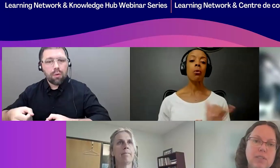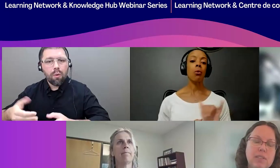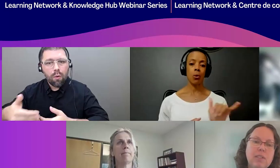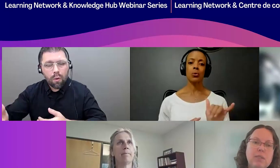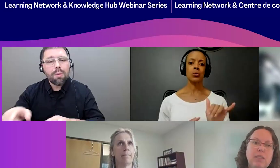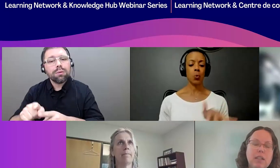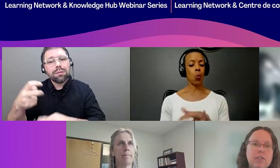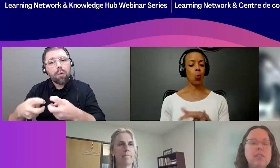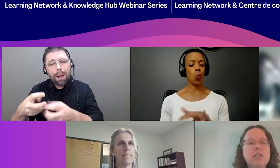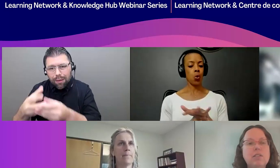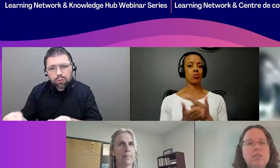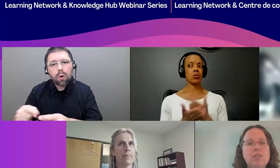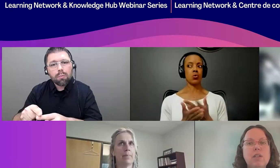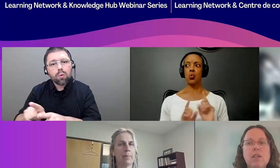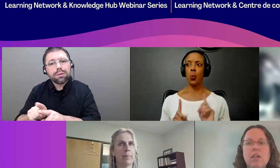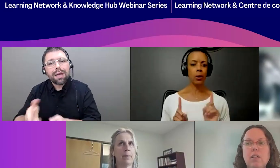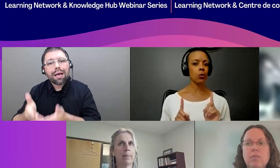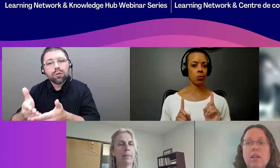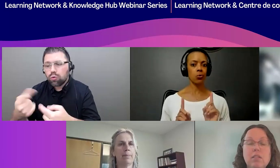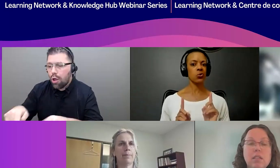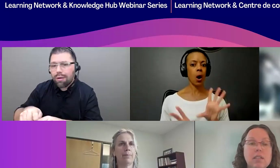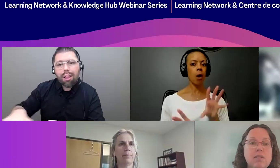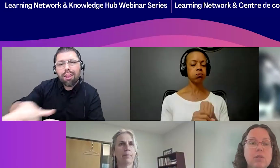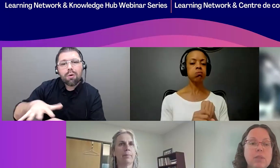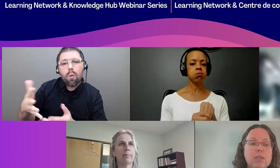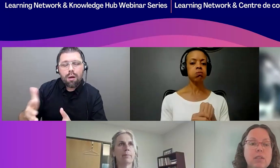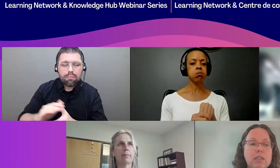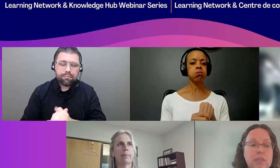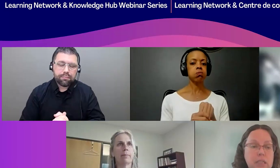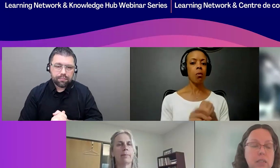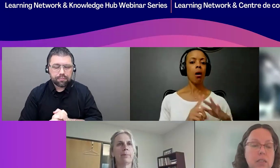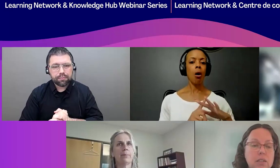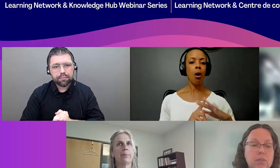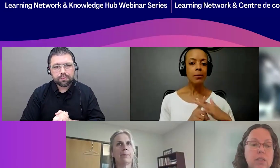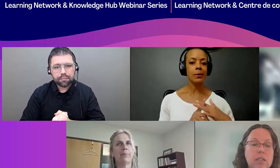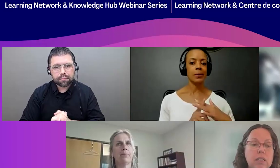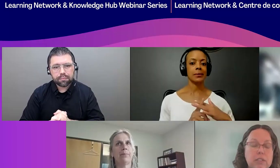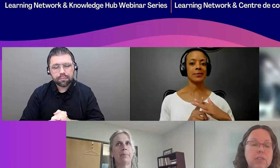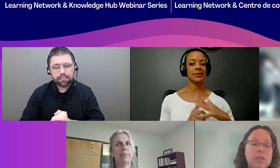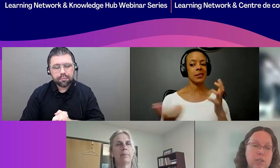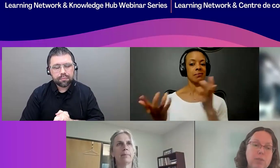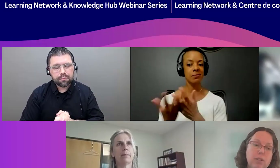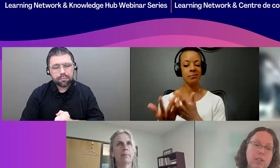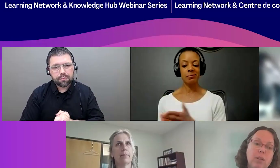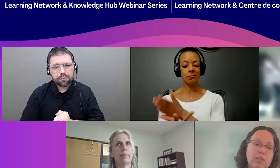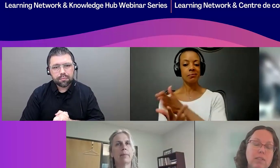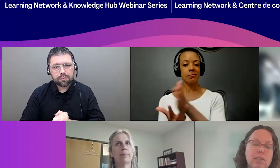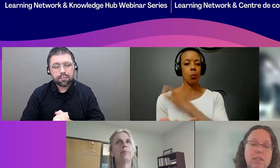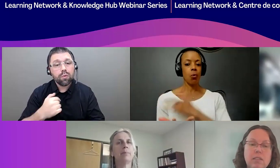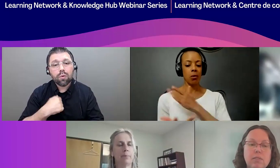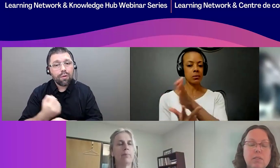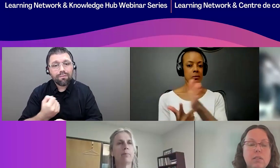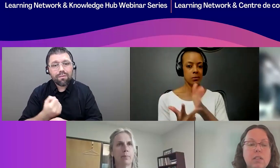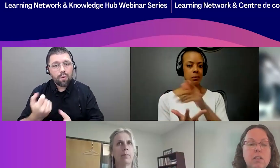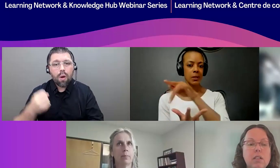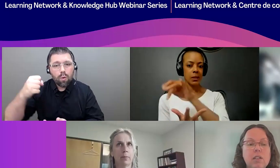local resources. So we tailored that to the context the woman lived in each of the 3 maritime